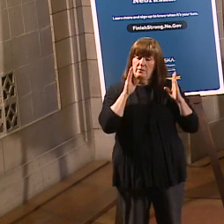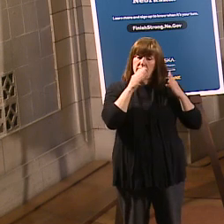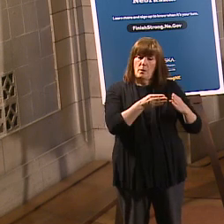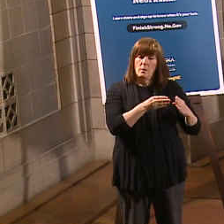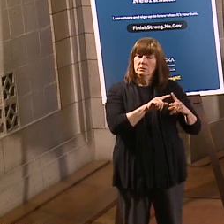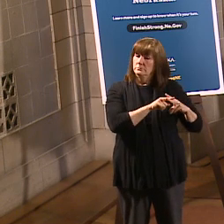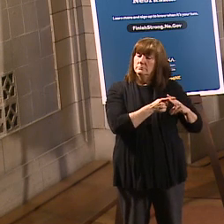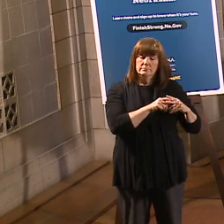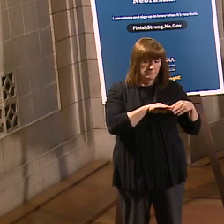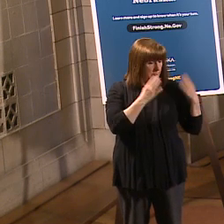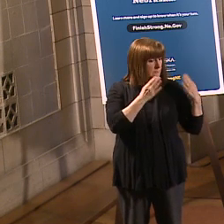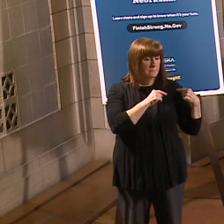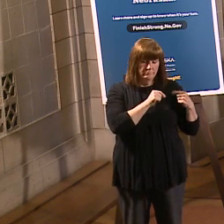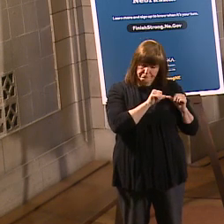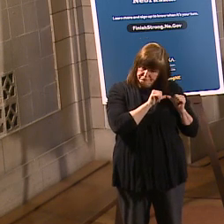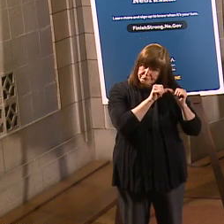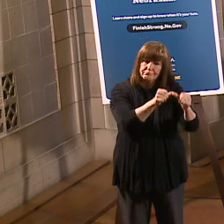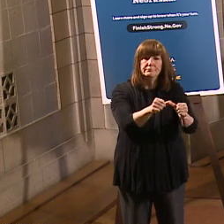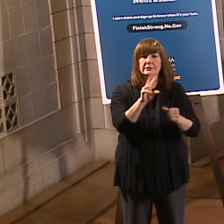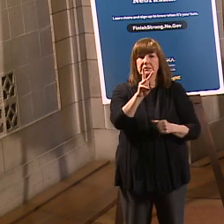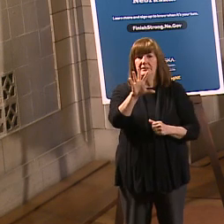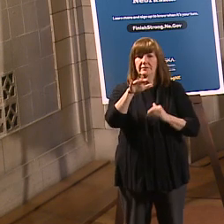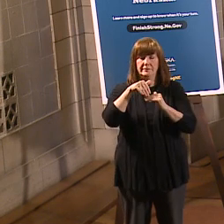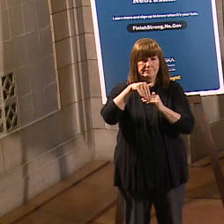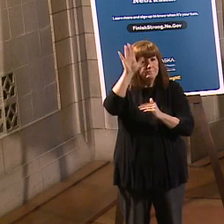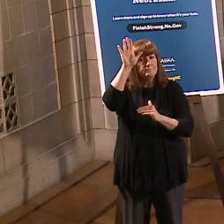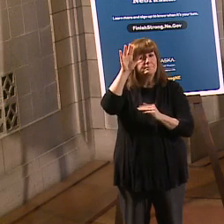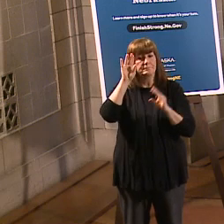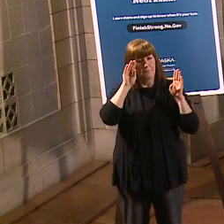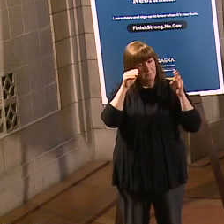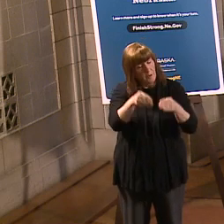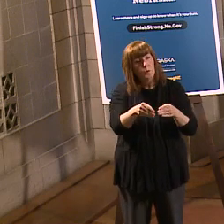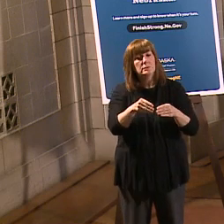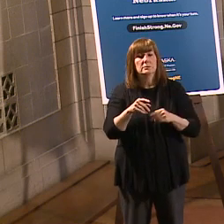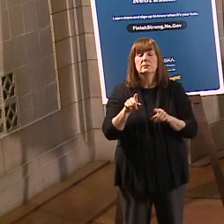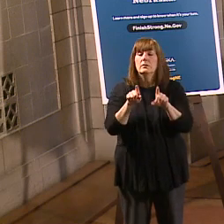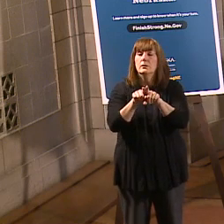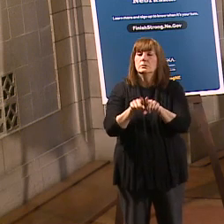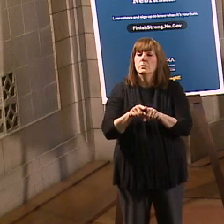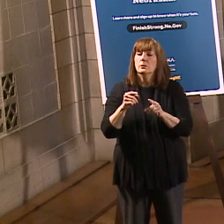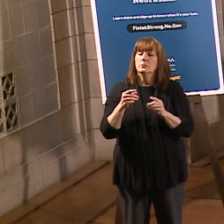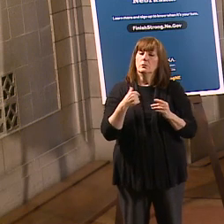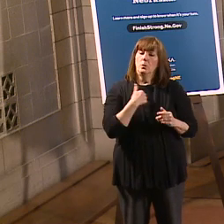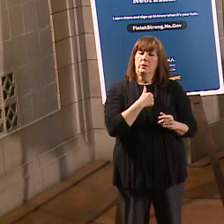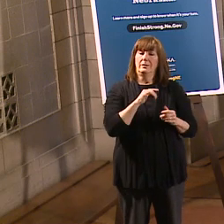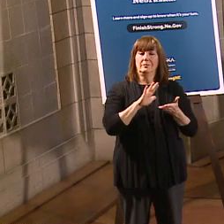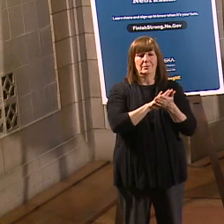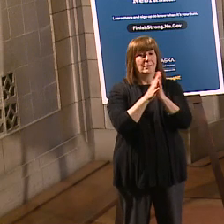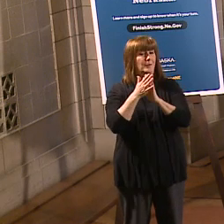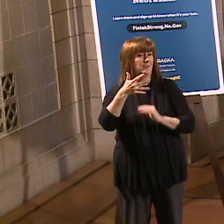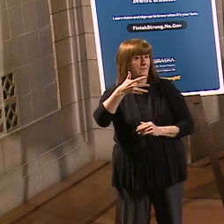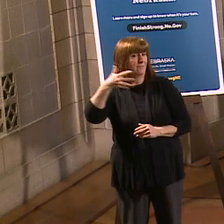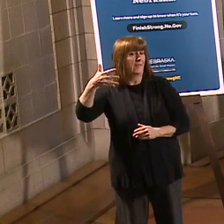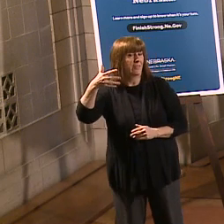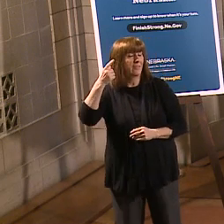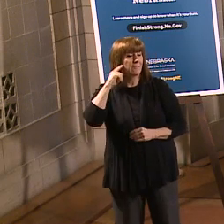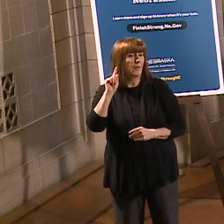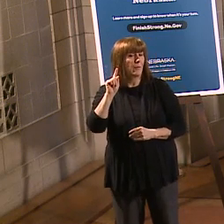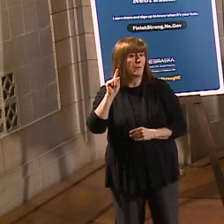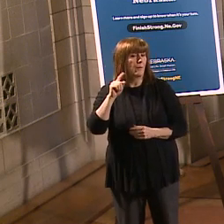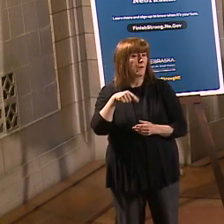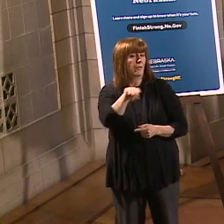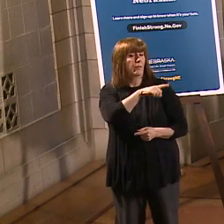from the beginning, where we focused on 65 years and older. I think that's also what's led us to be number 5 as far as overall getting